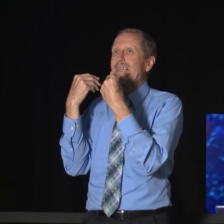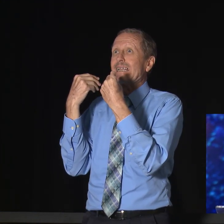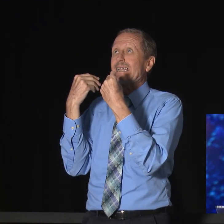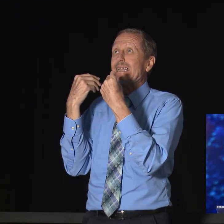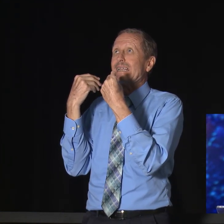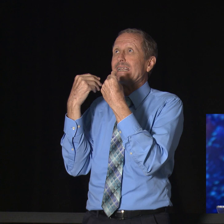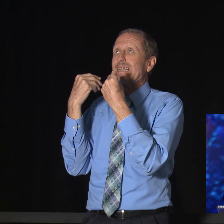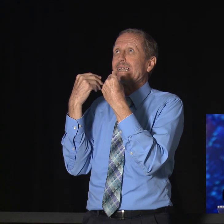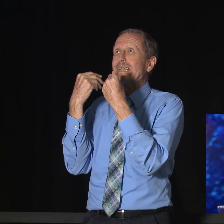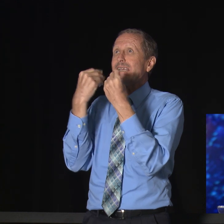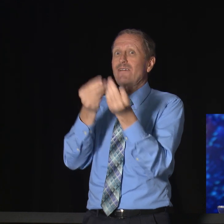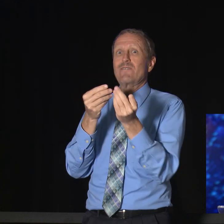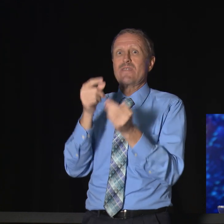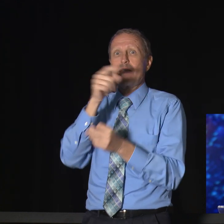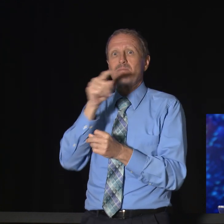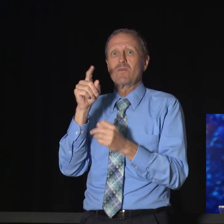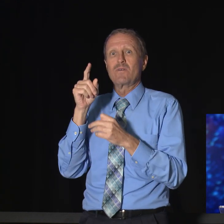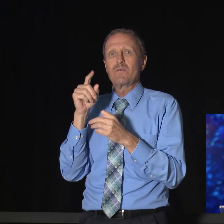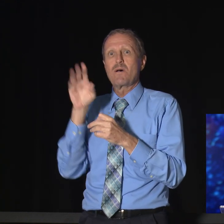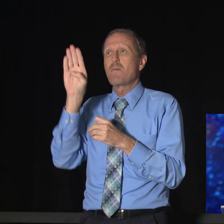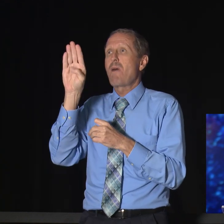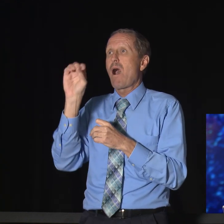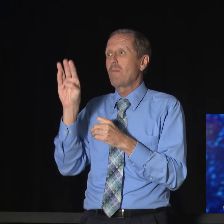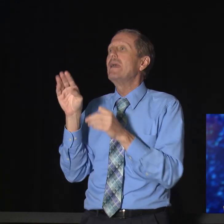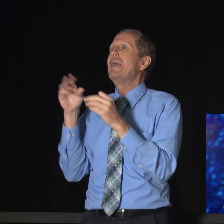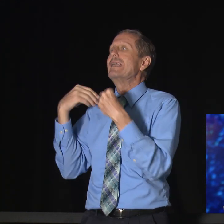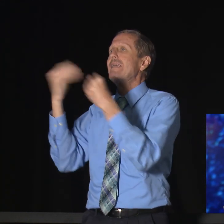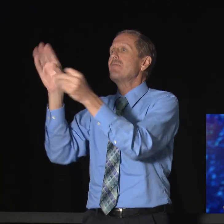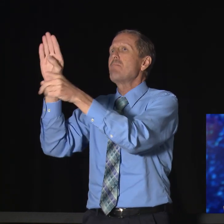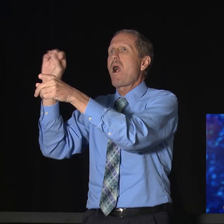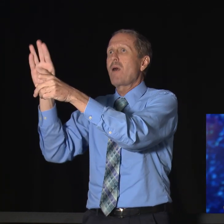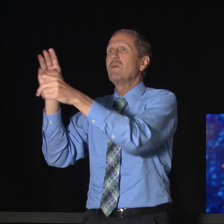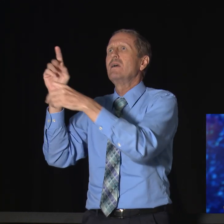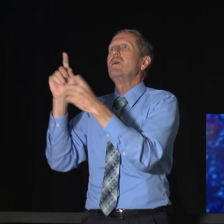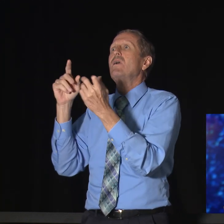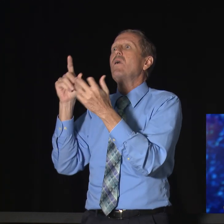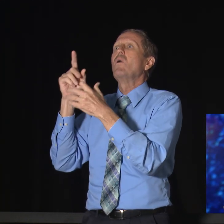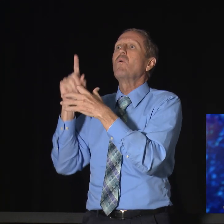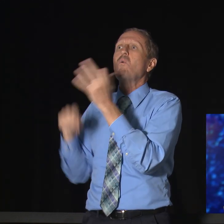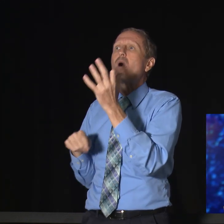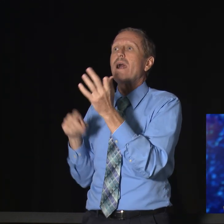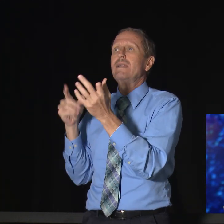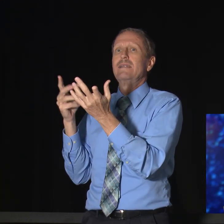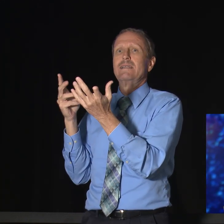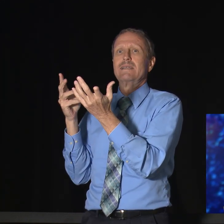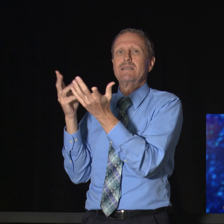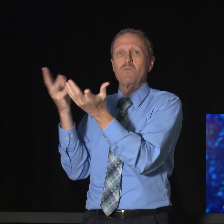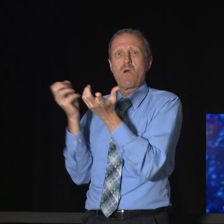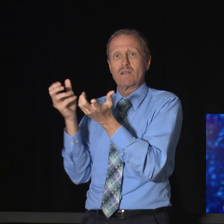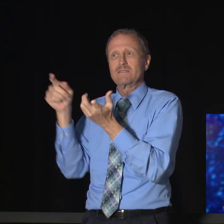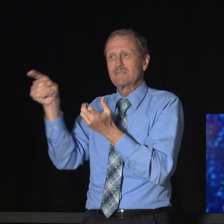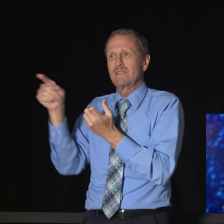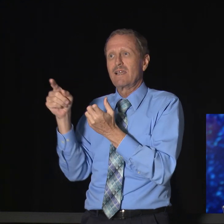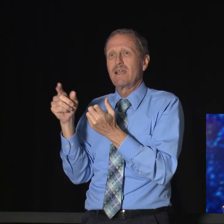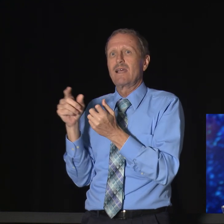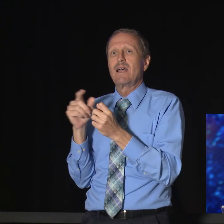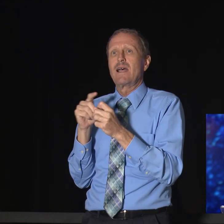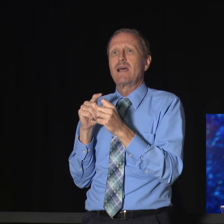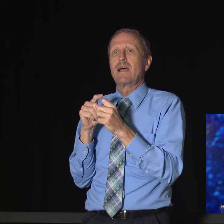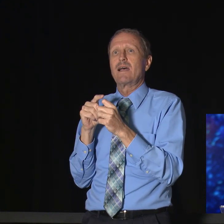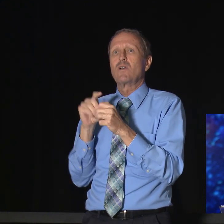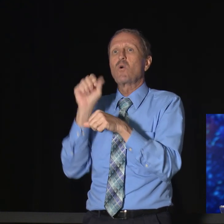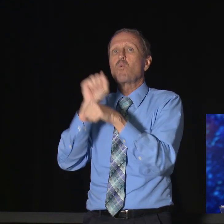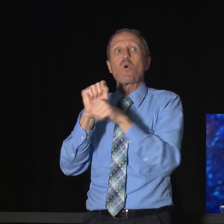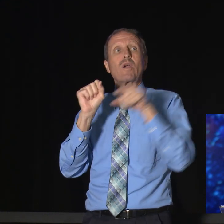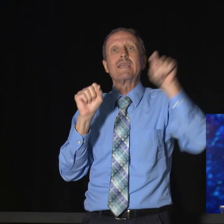for myself. Lord, I know that I'm praying and I'm asking that you would work my job situation out, but work Jack's job